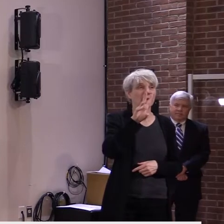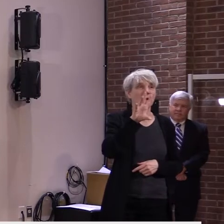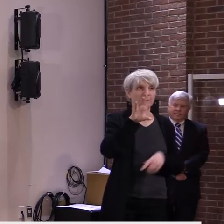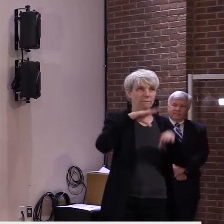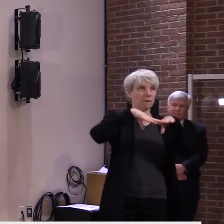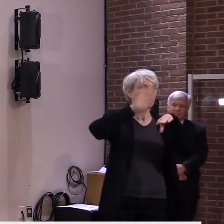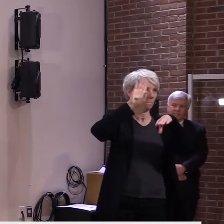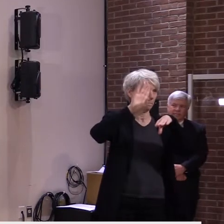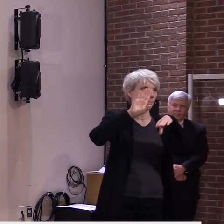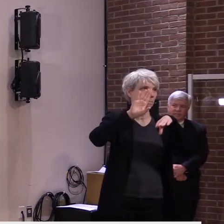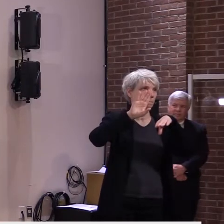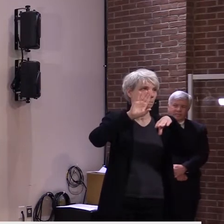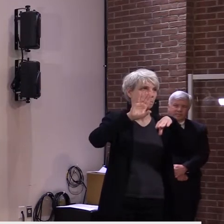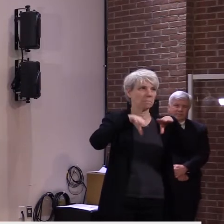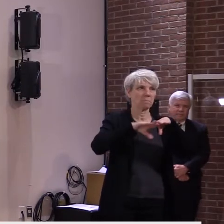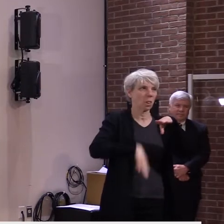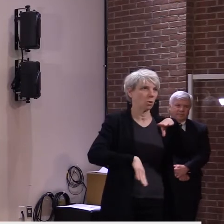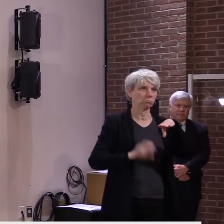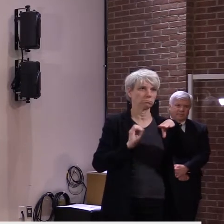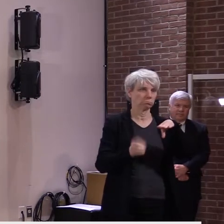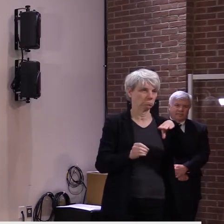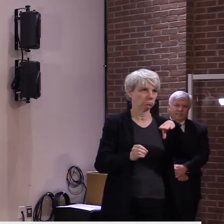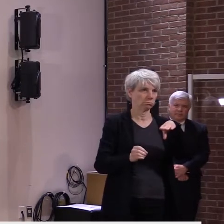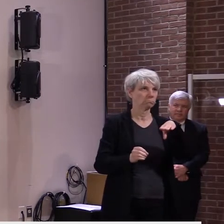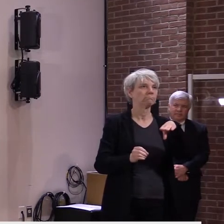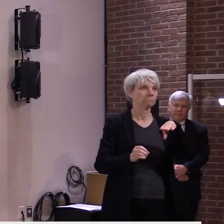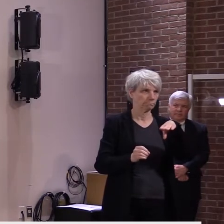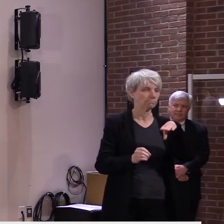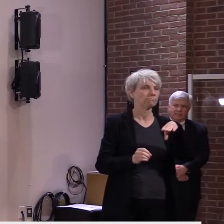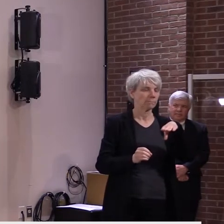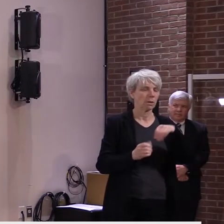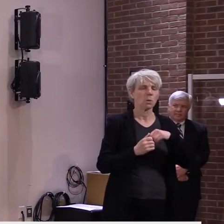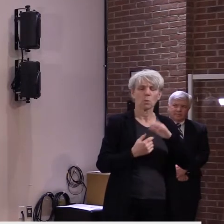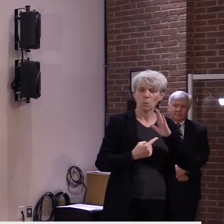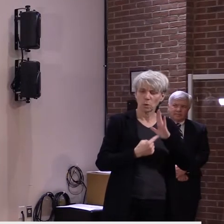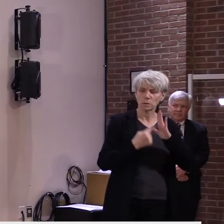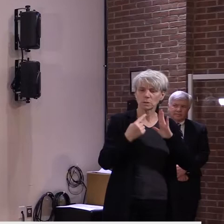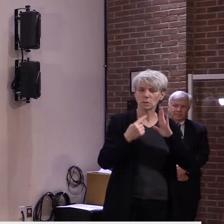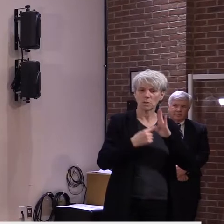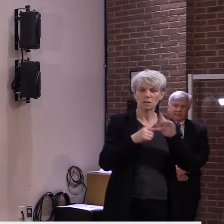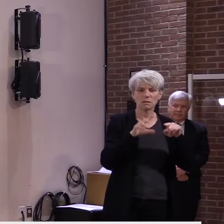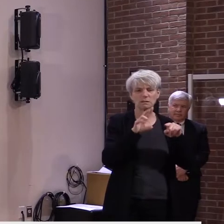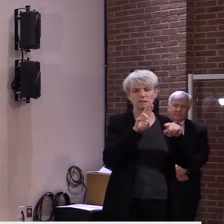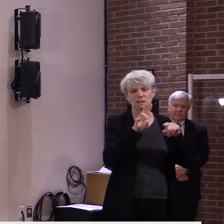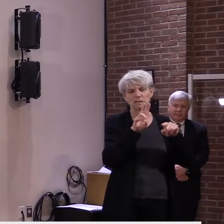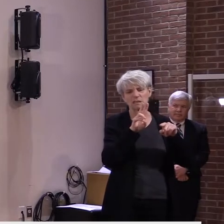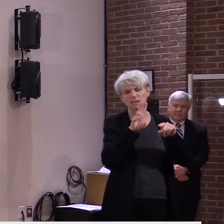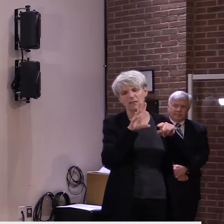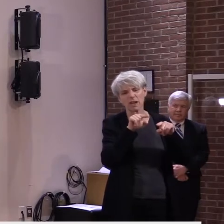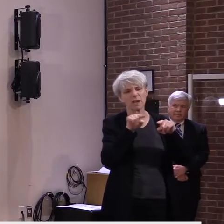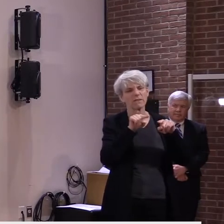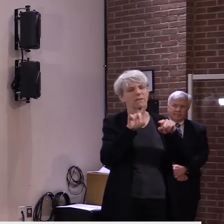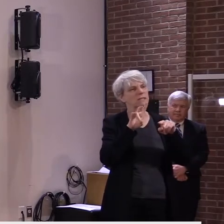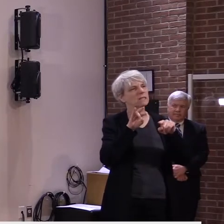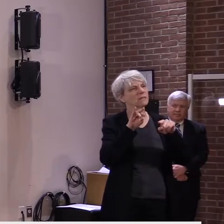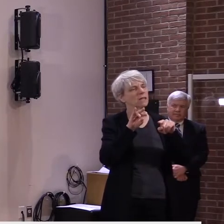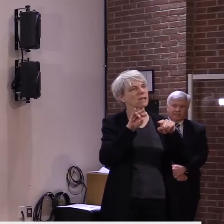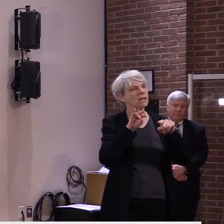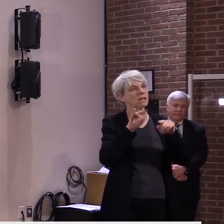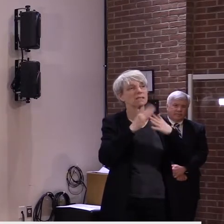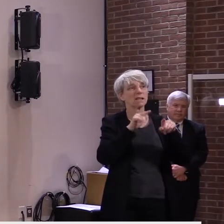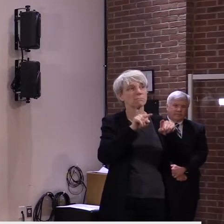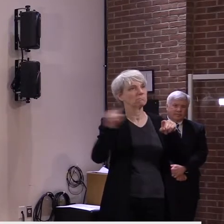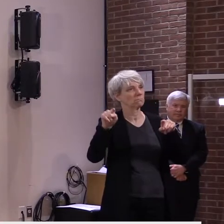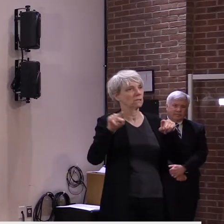By and large, it's still 65 and older, occasionally in the 65, 70s, sometimes still in the